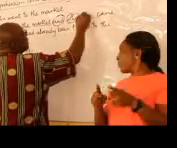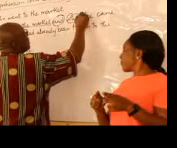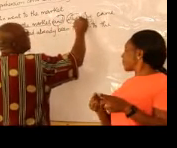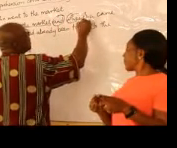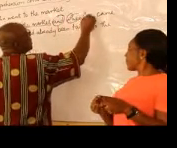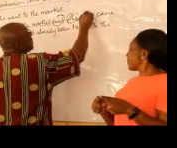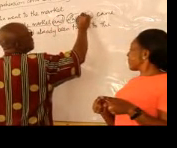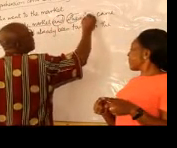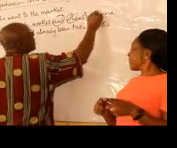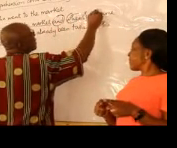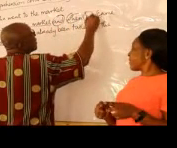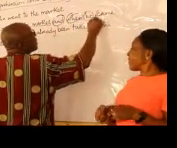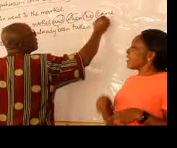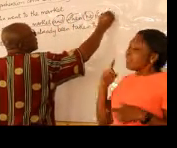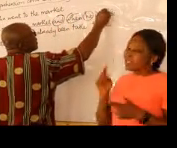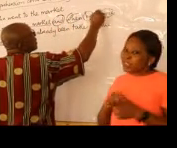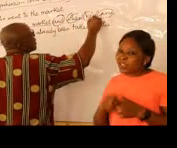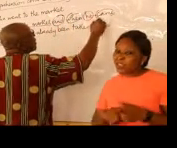all these.